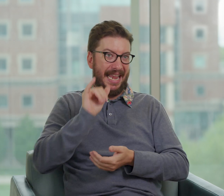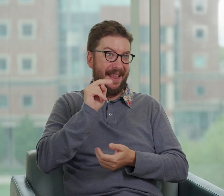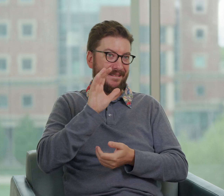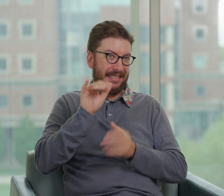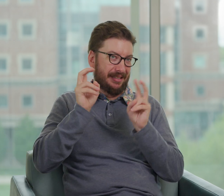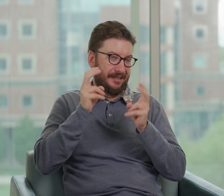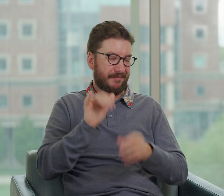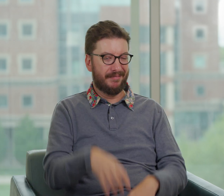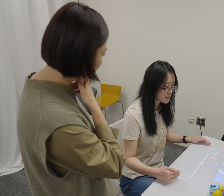infancy.